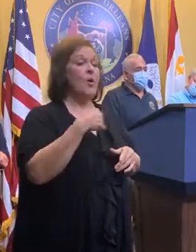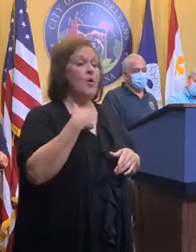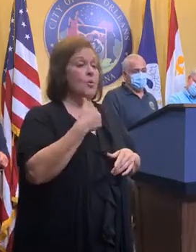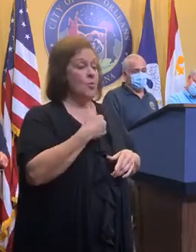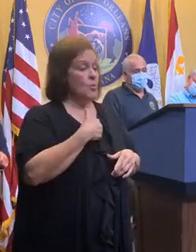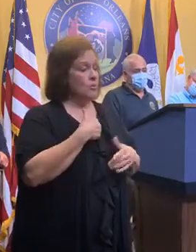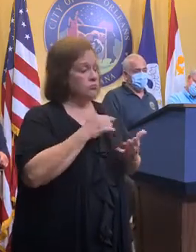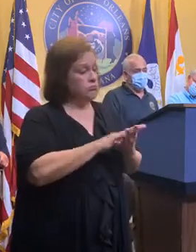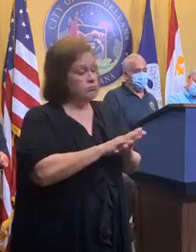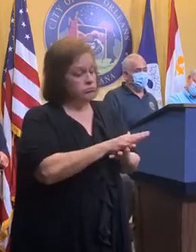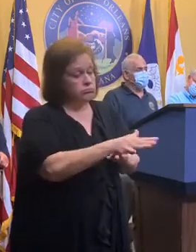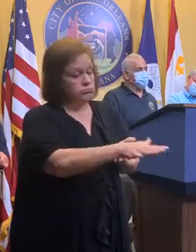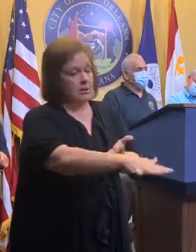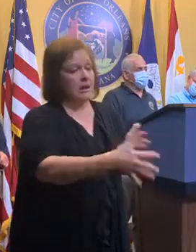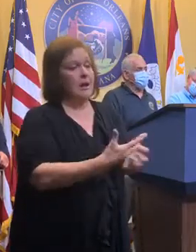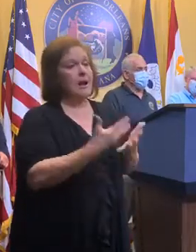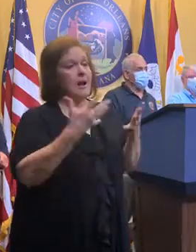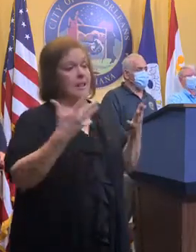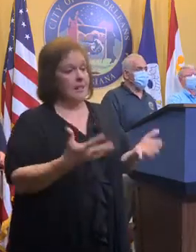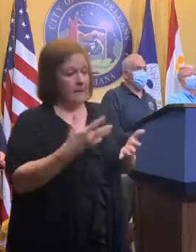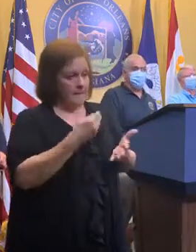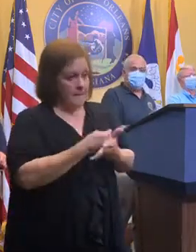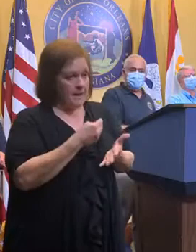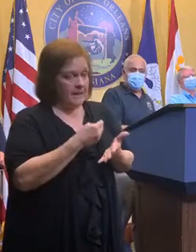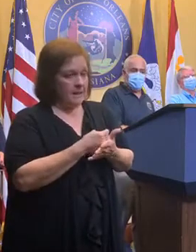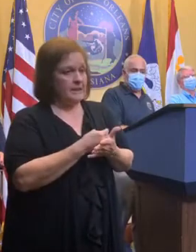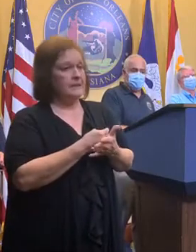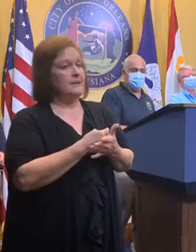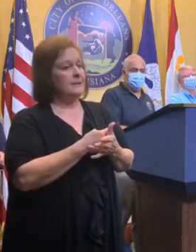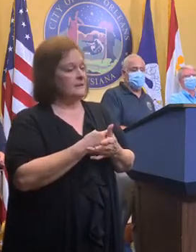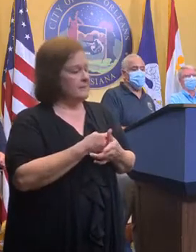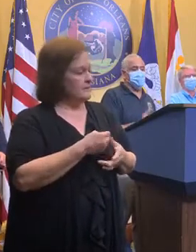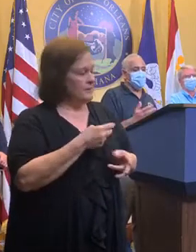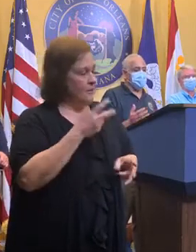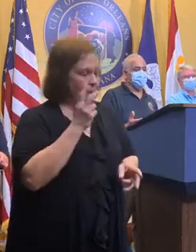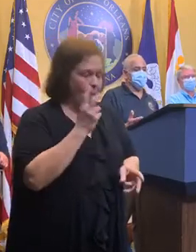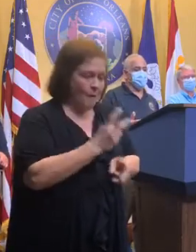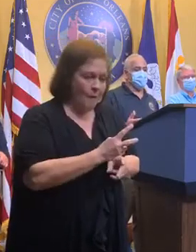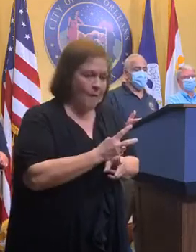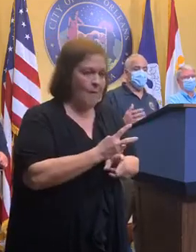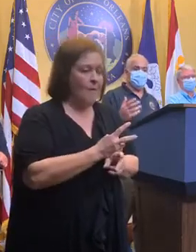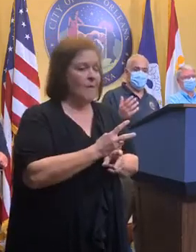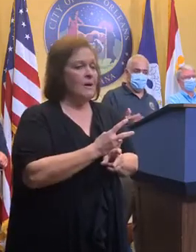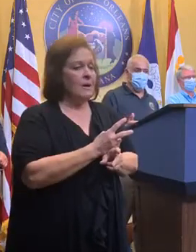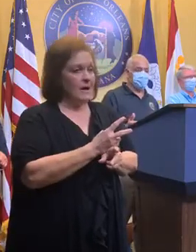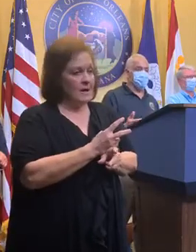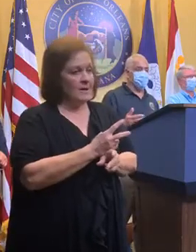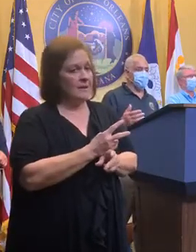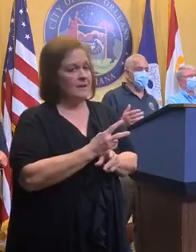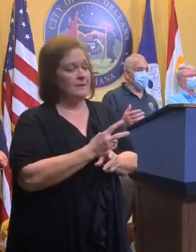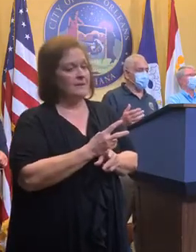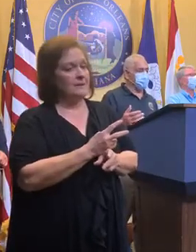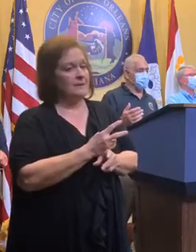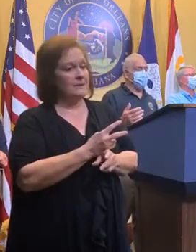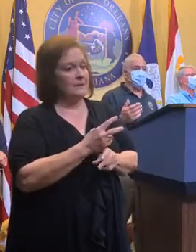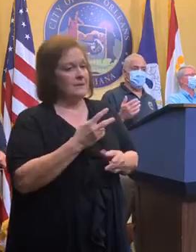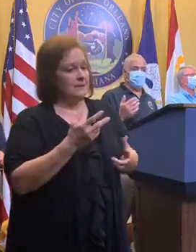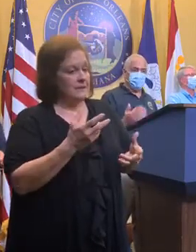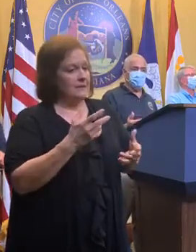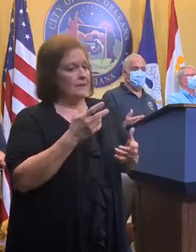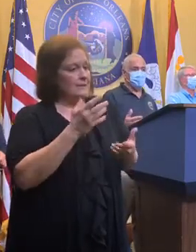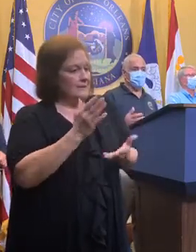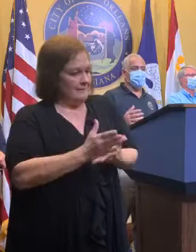a lot of money into that machine, and it's very difficult to walk away from it. So we have to very thoughtfully and